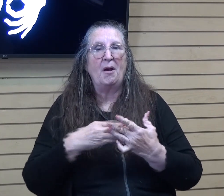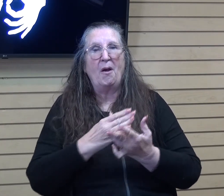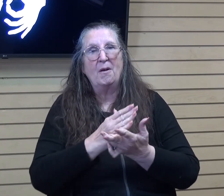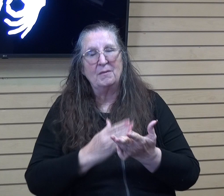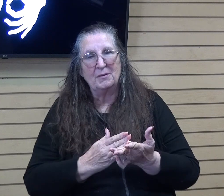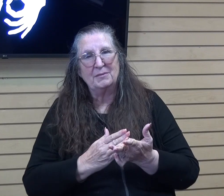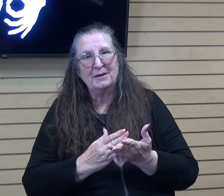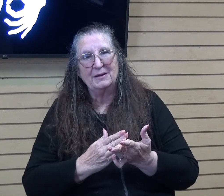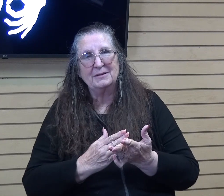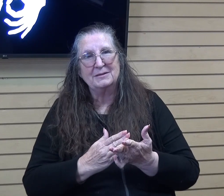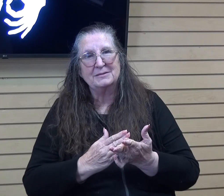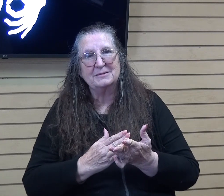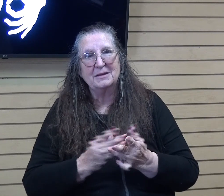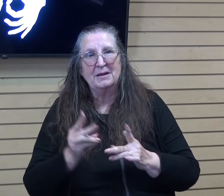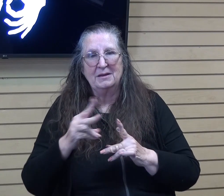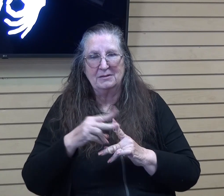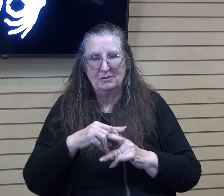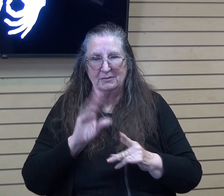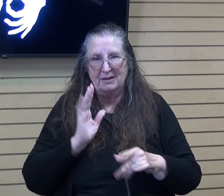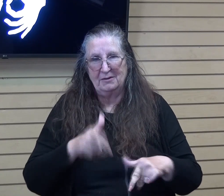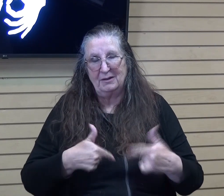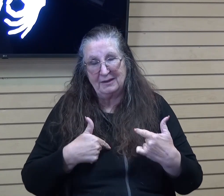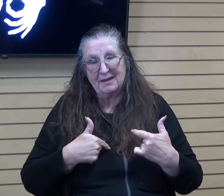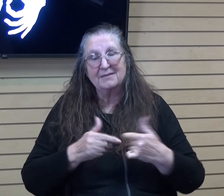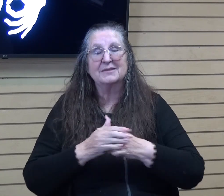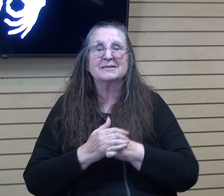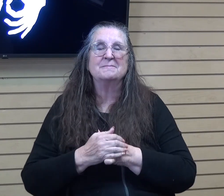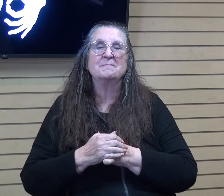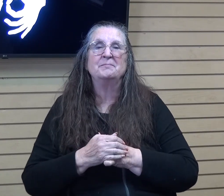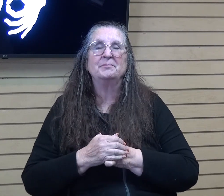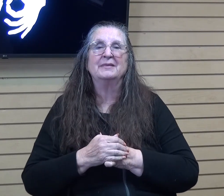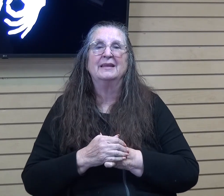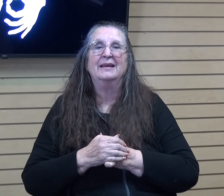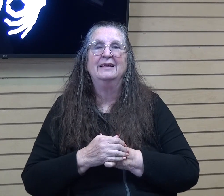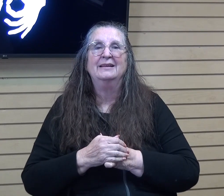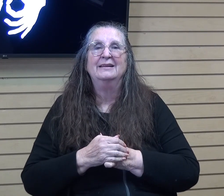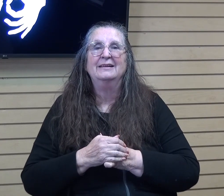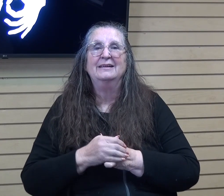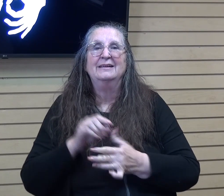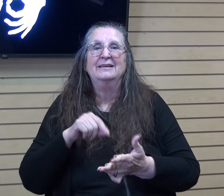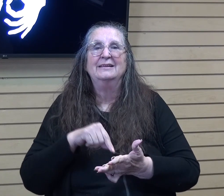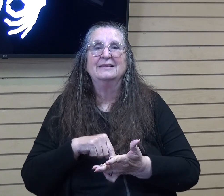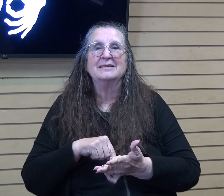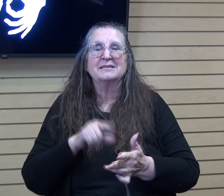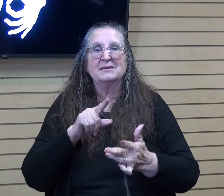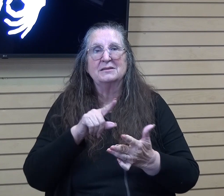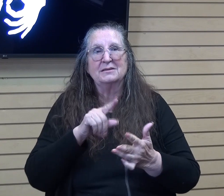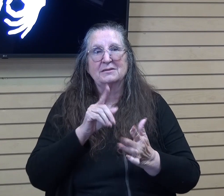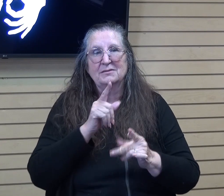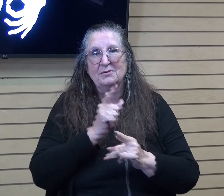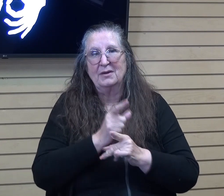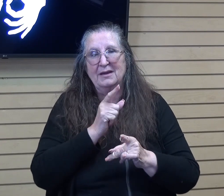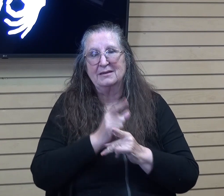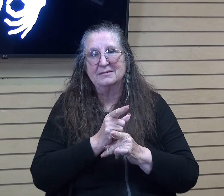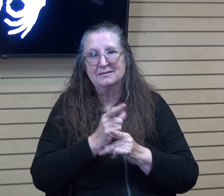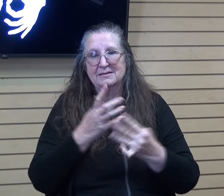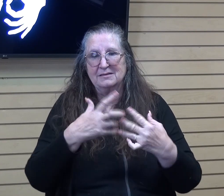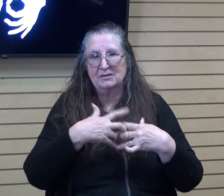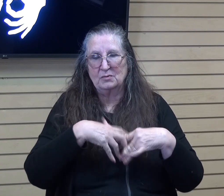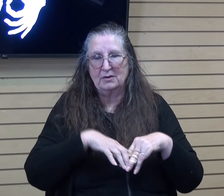it directly applies to our life. And so this righteousness is worked out in our lives so that we actually